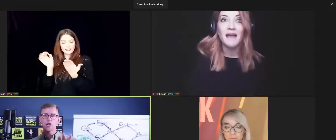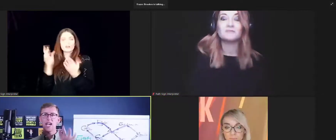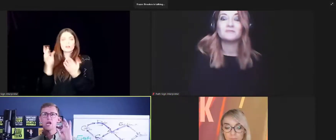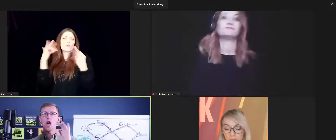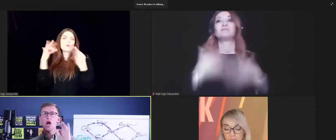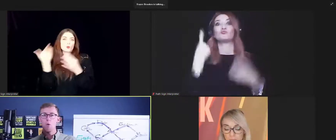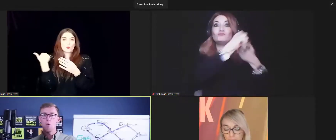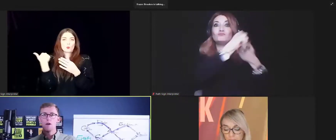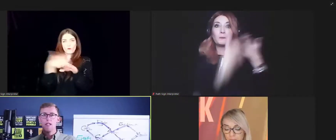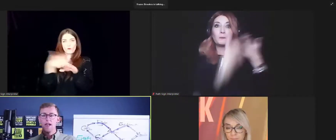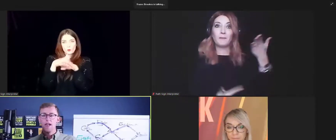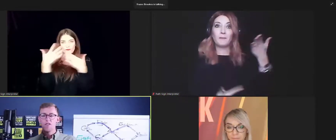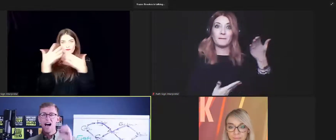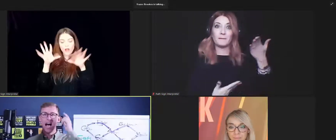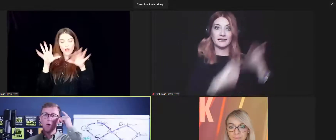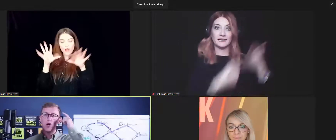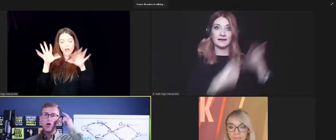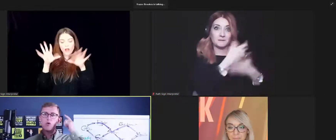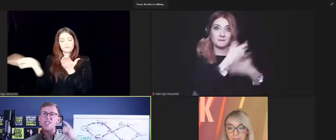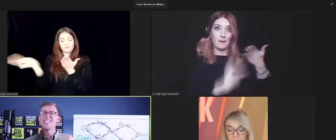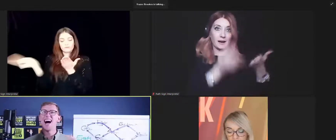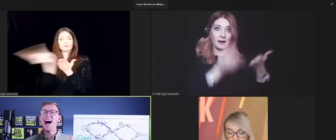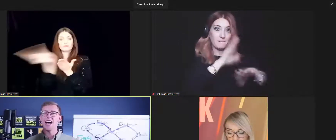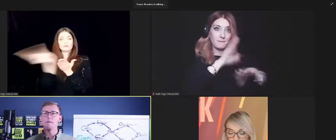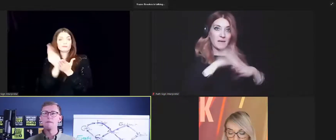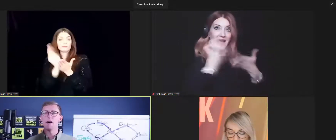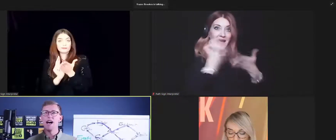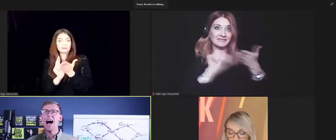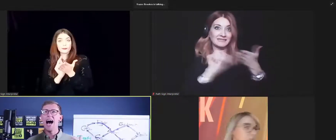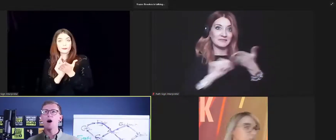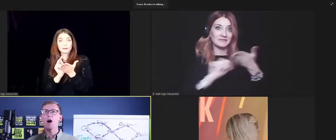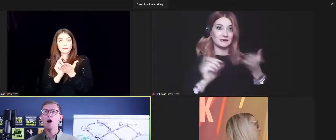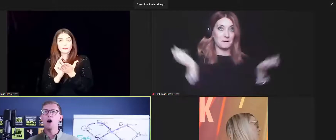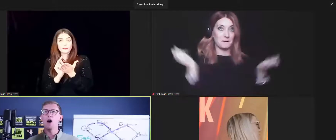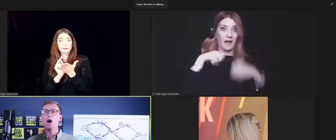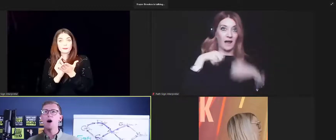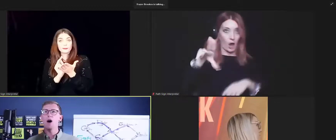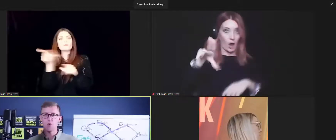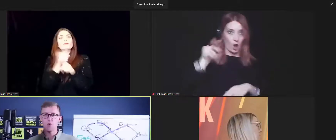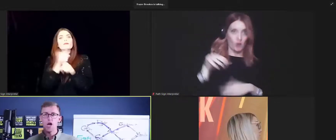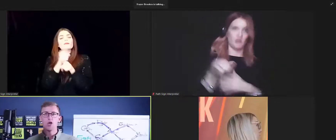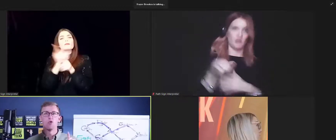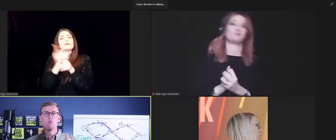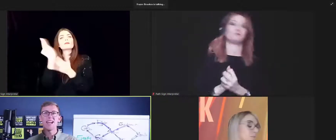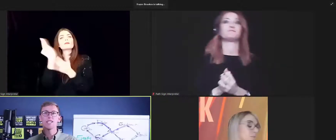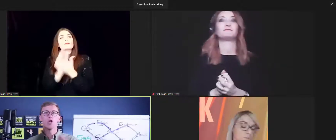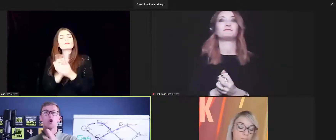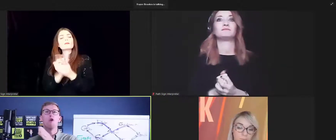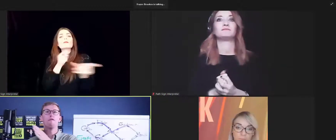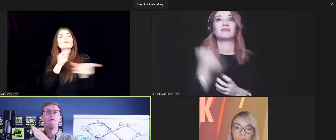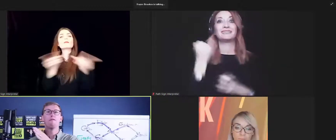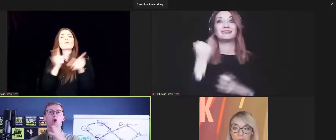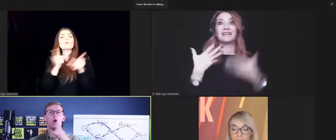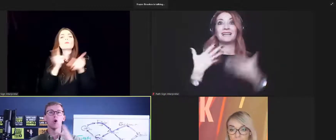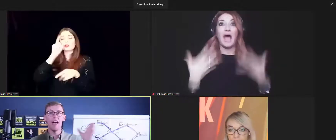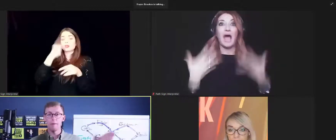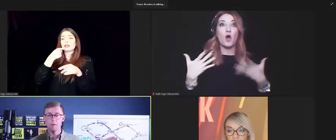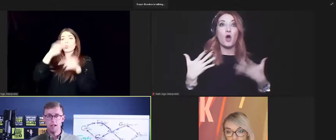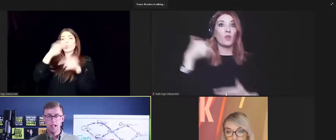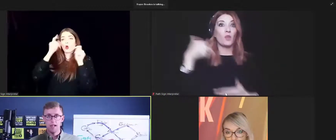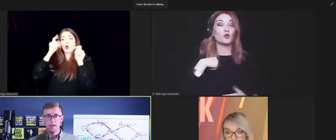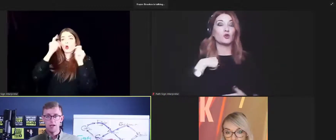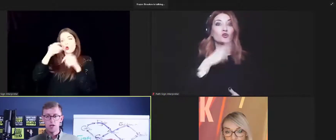say go, and I want you to time how long it takes you to write your full